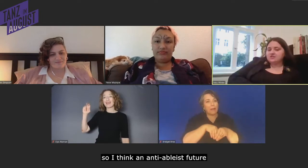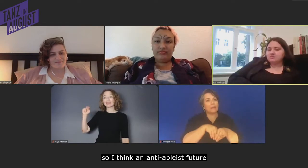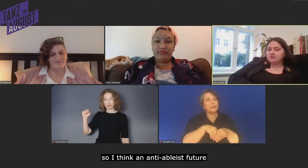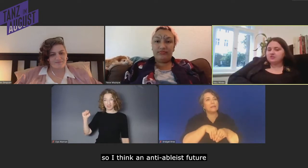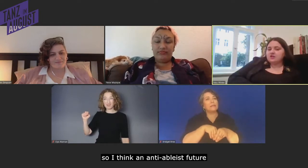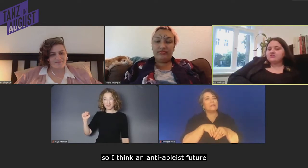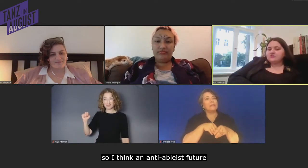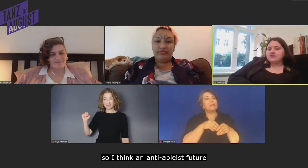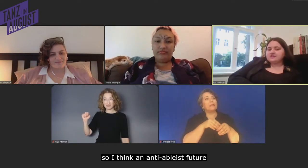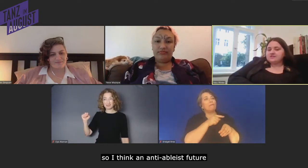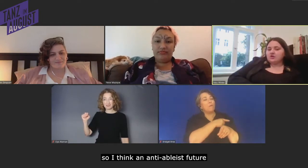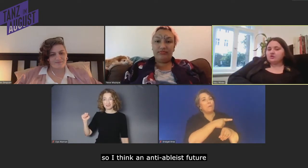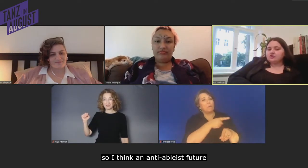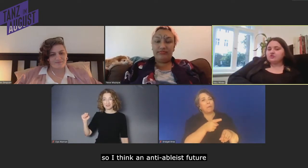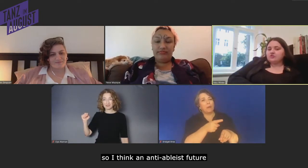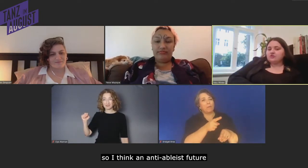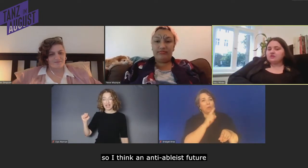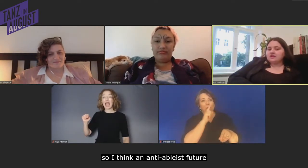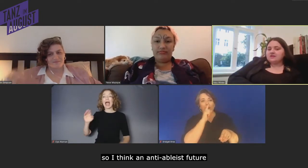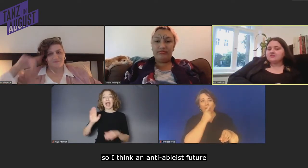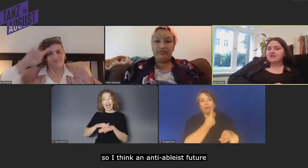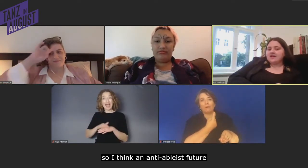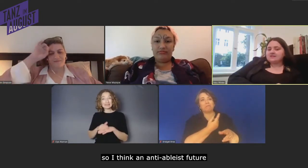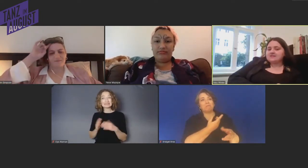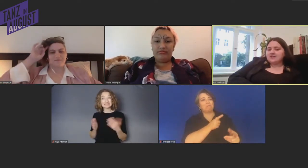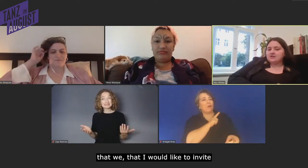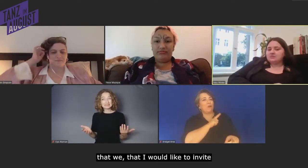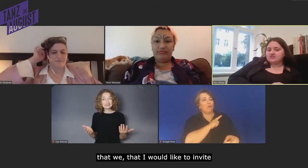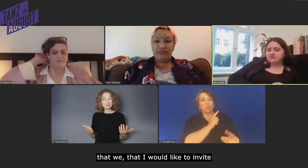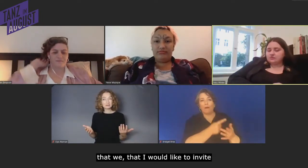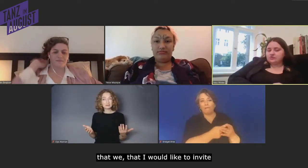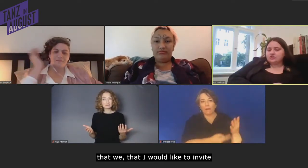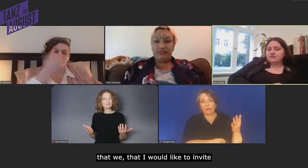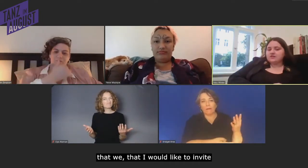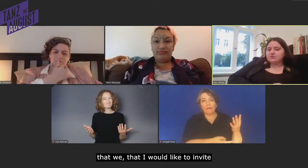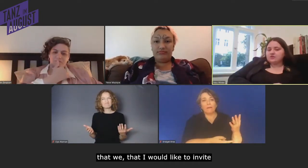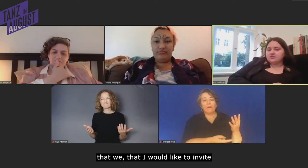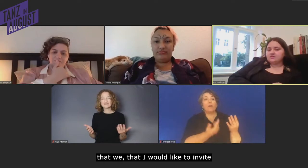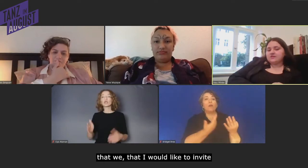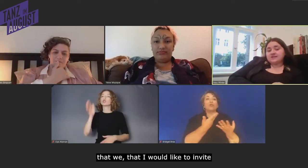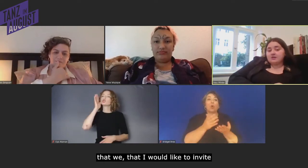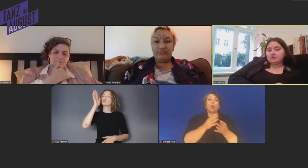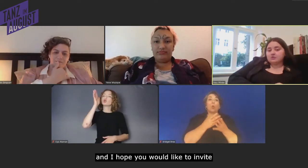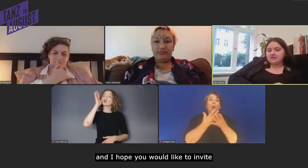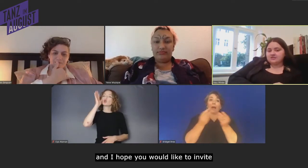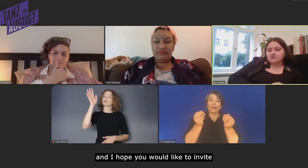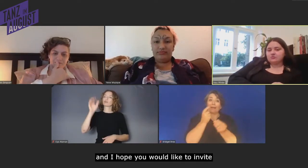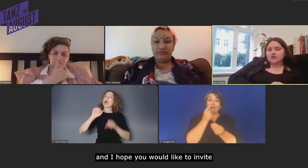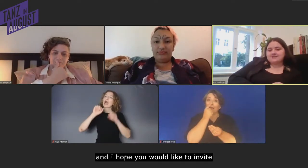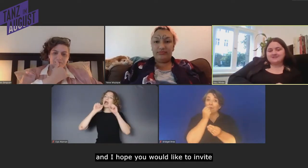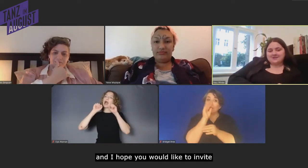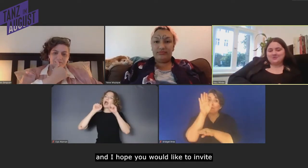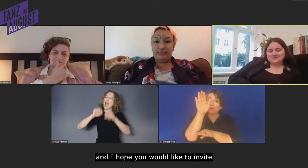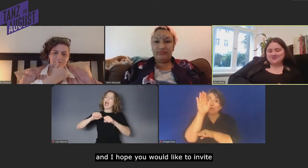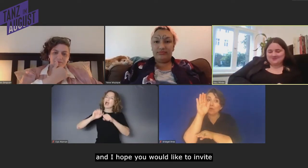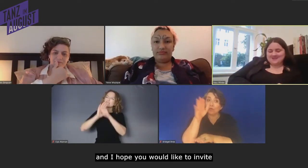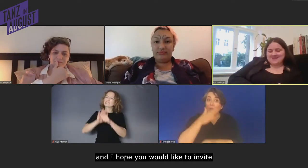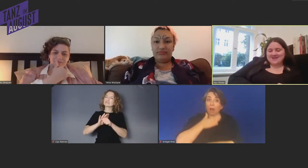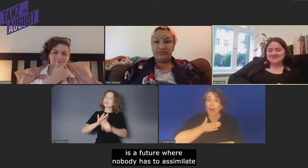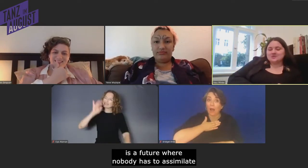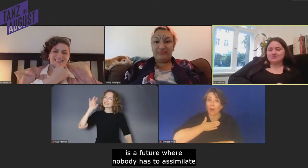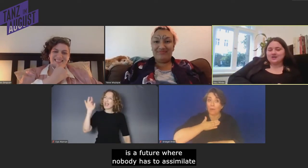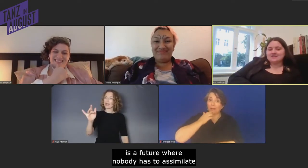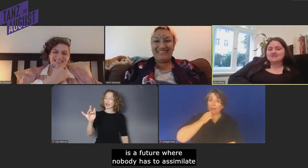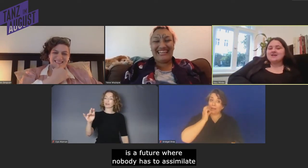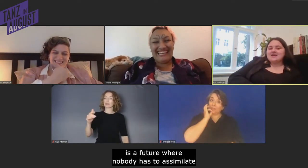marginalized people. So I think also an anti-ableist future that I would like to invite, and I hope you would like